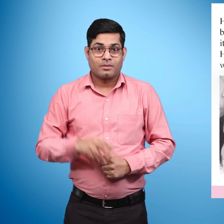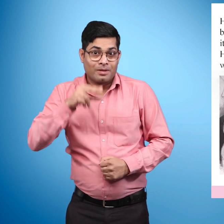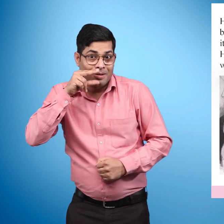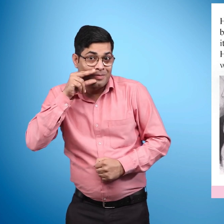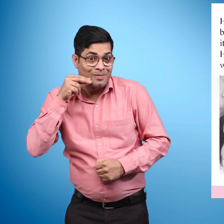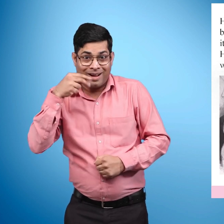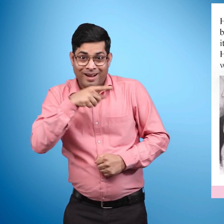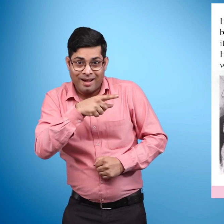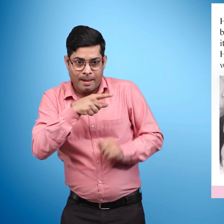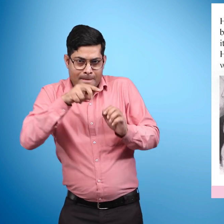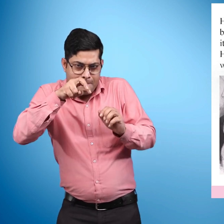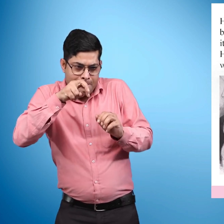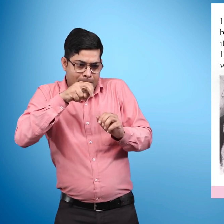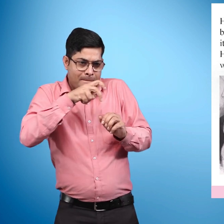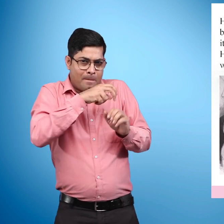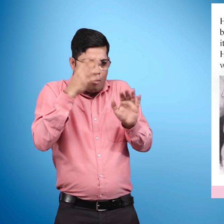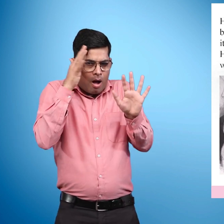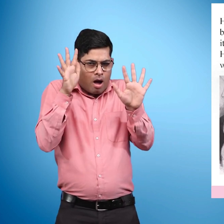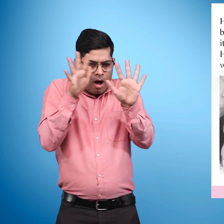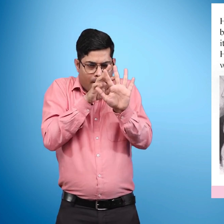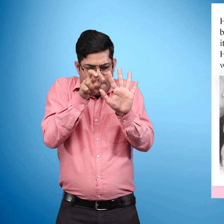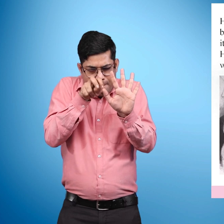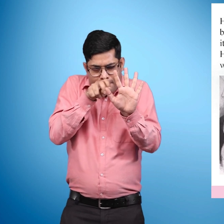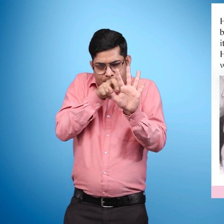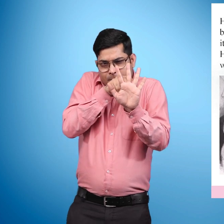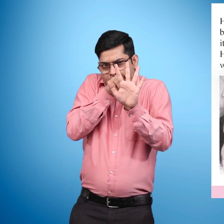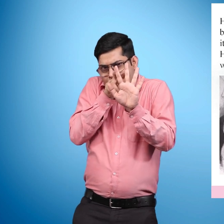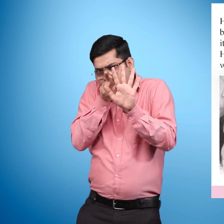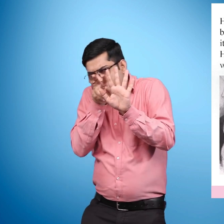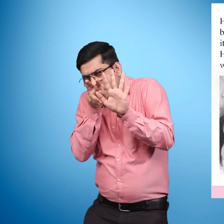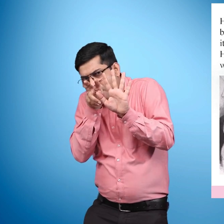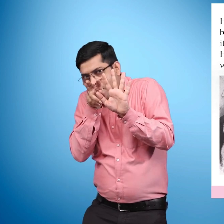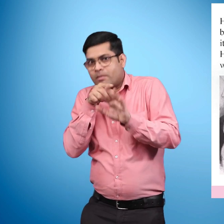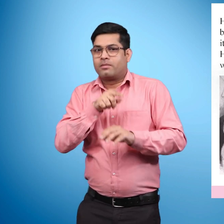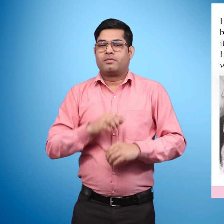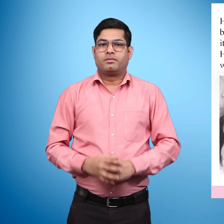Having done this, he crouched watchfully in a dark corner.